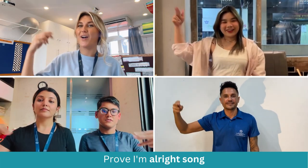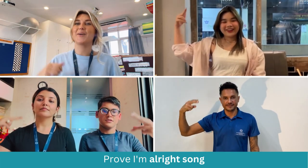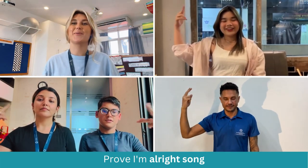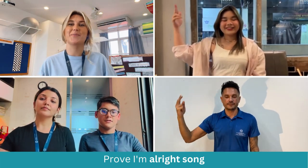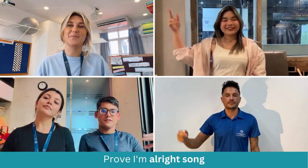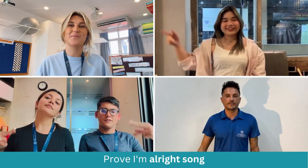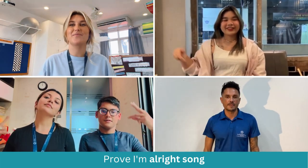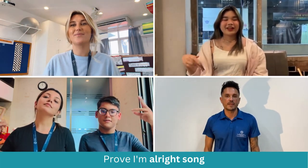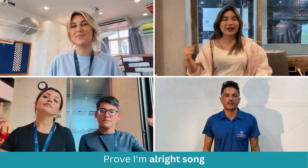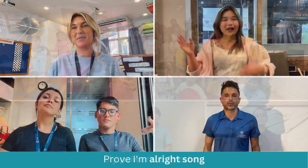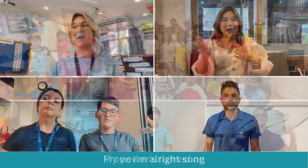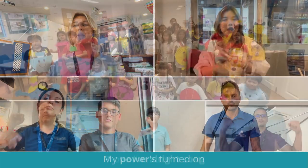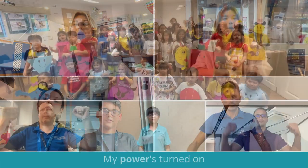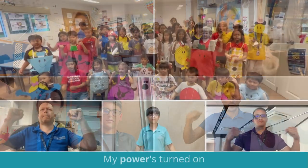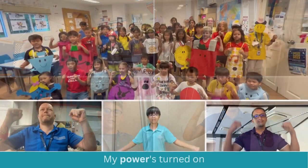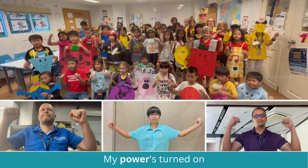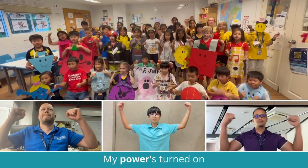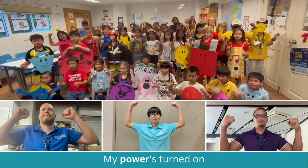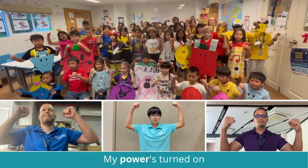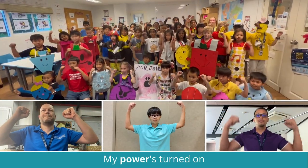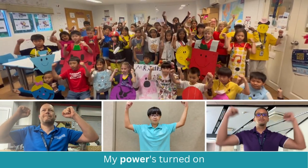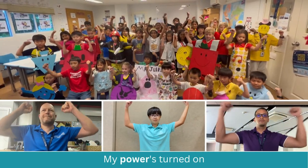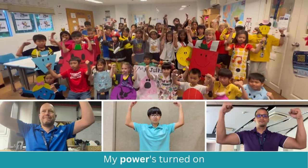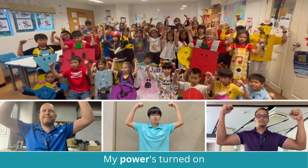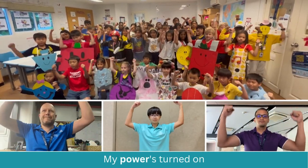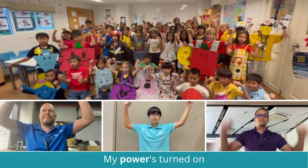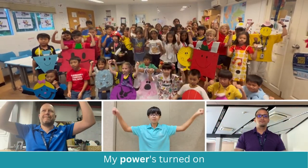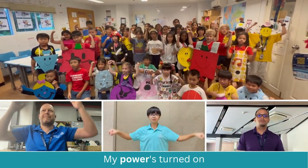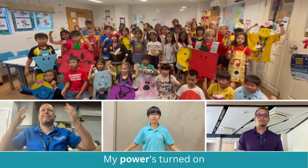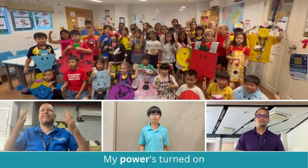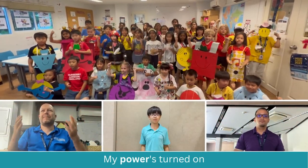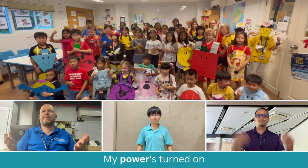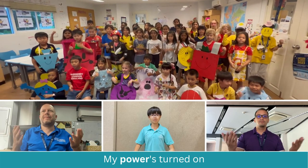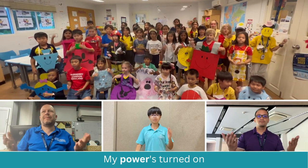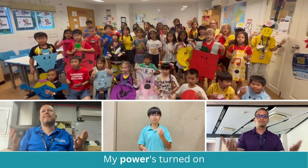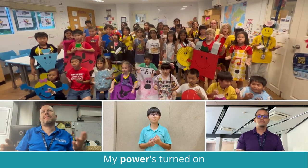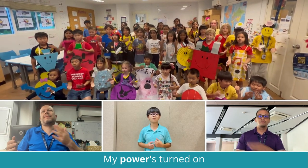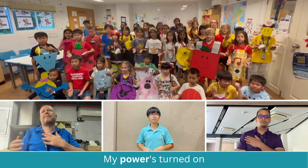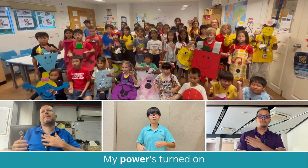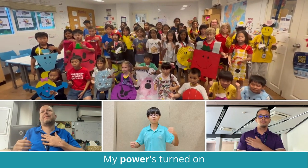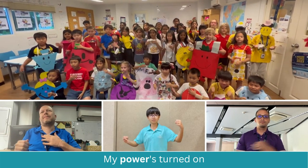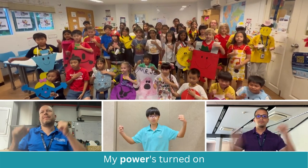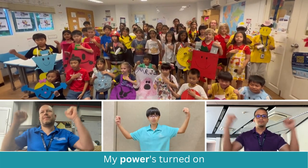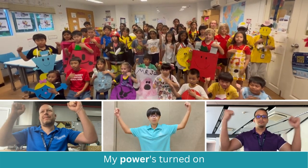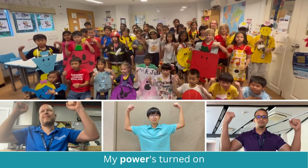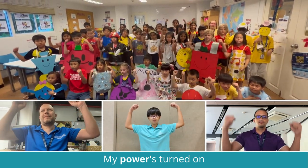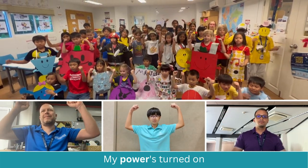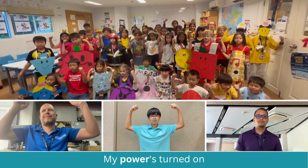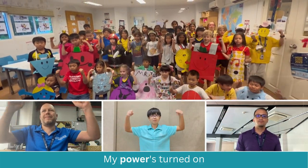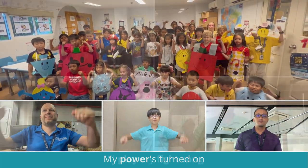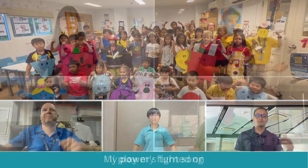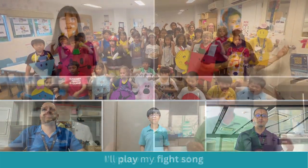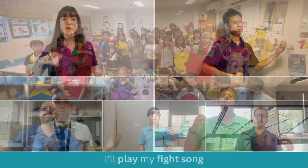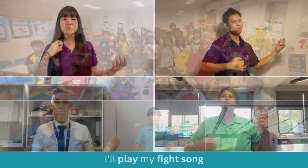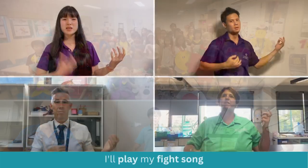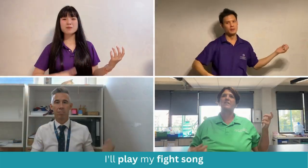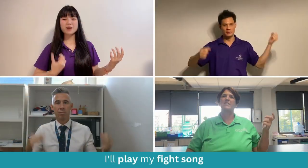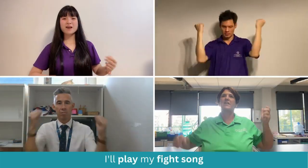song. And my power's turned up. Starting right now. I'll be strong. I'll play